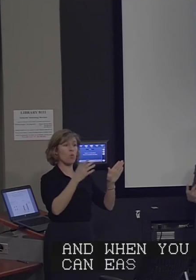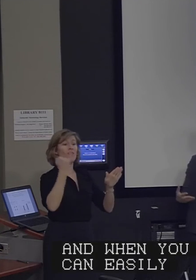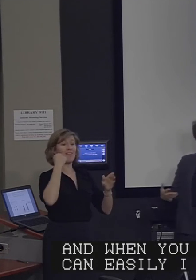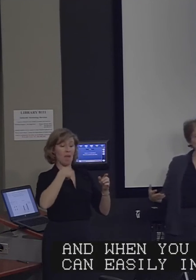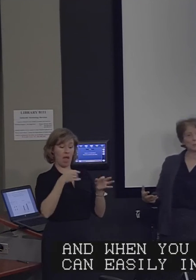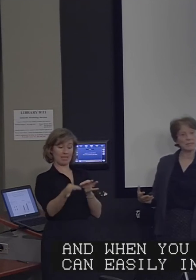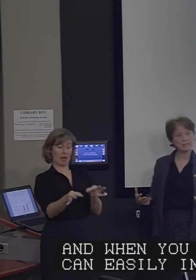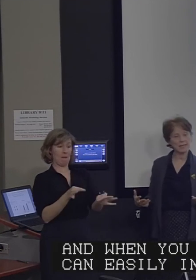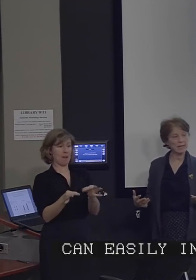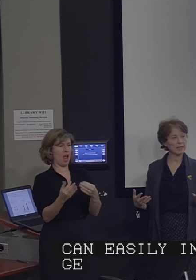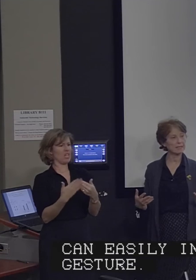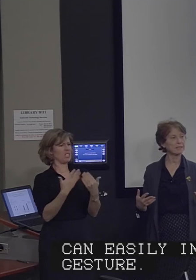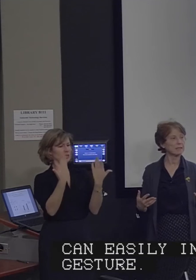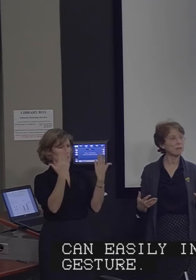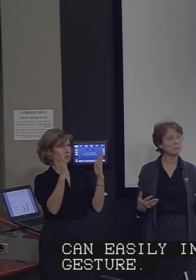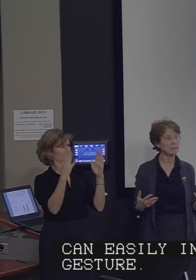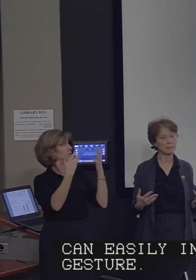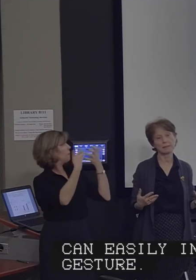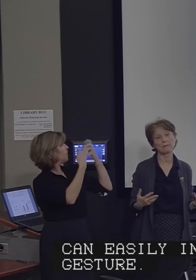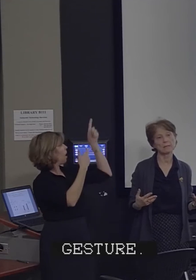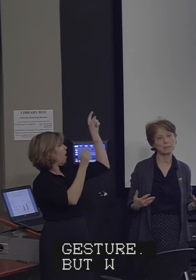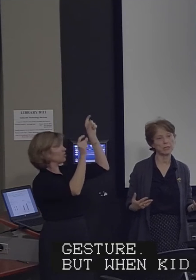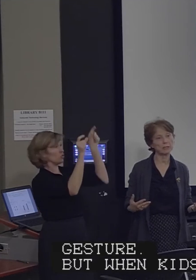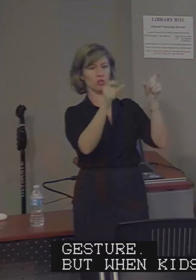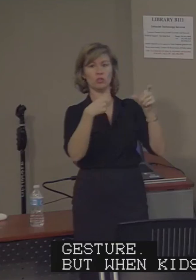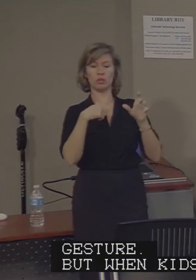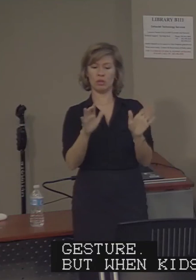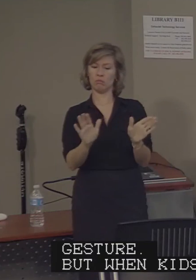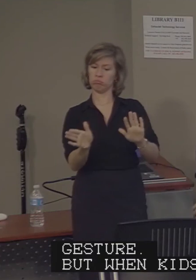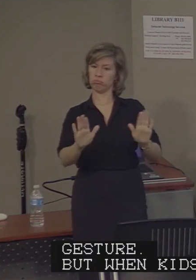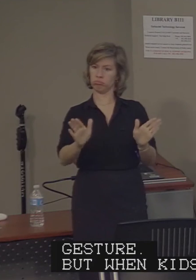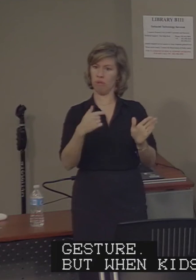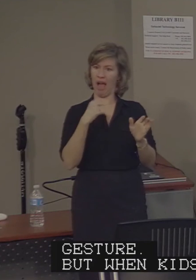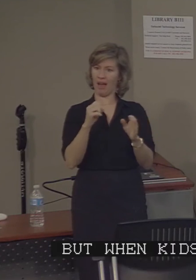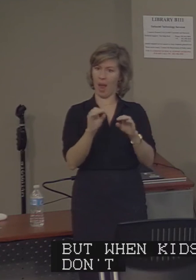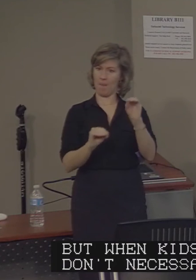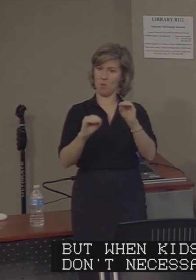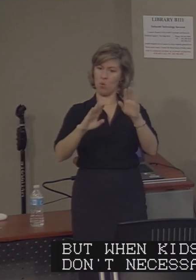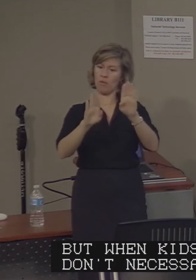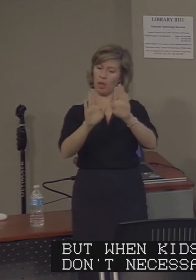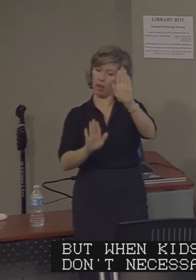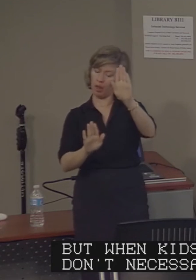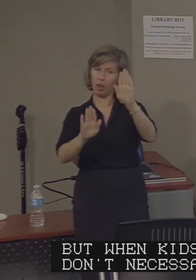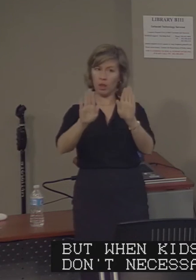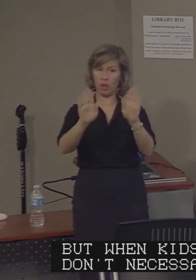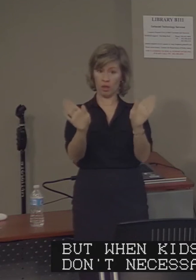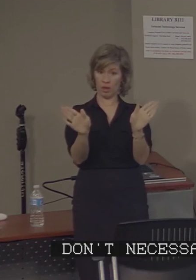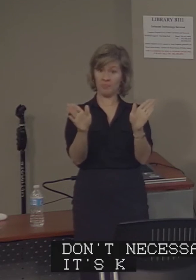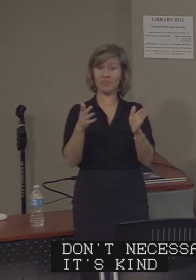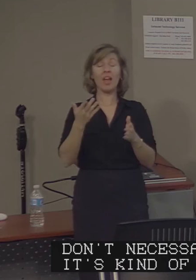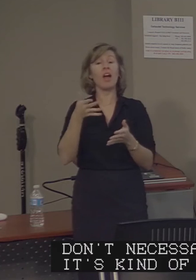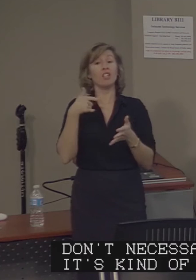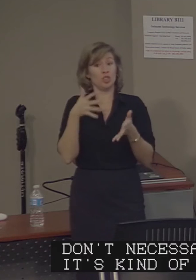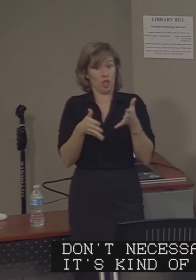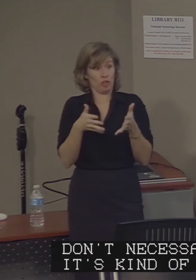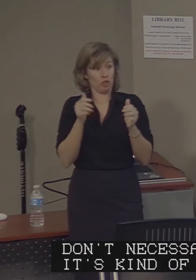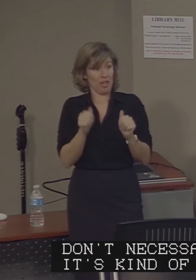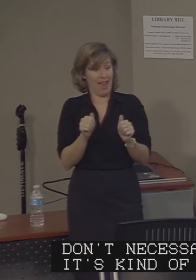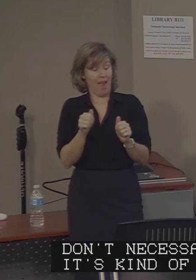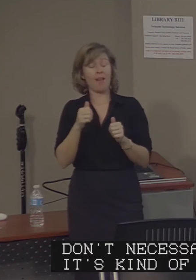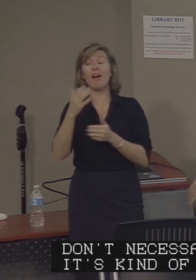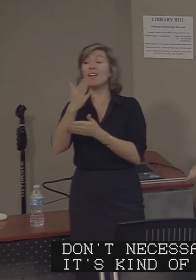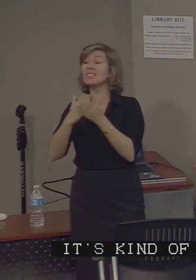when kids do this task, they don't necessarily gesture. It's kind of weird. Some kids just sit there and they don't do anything with their hands at